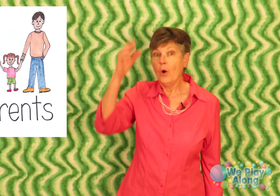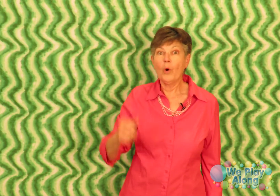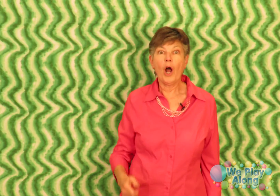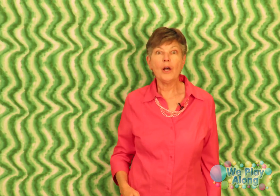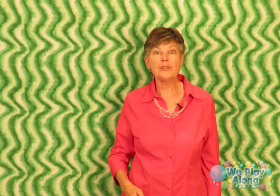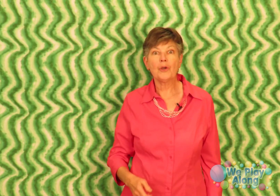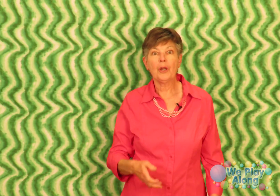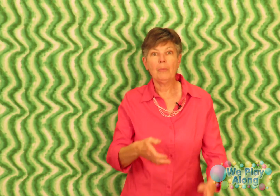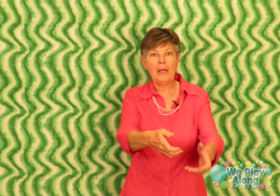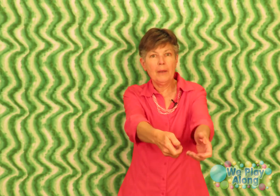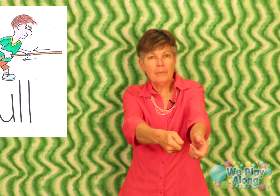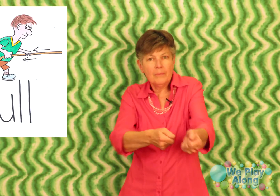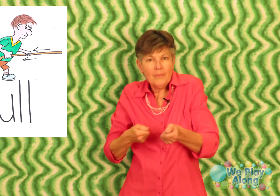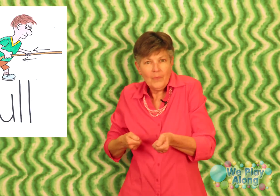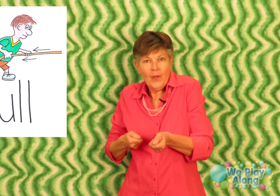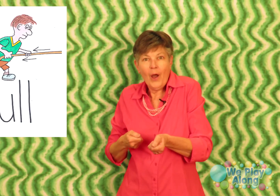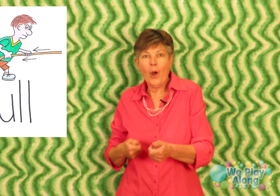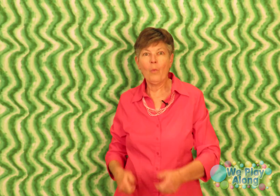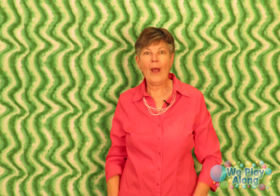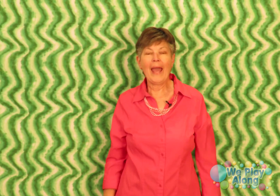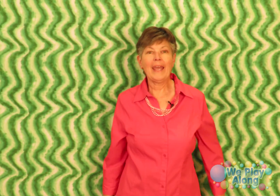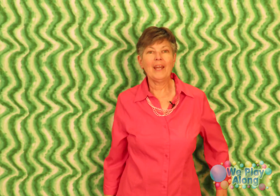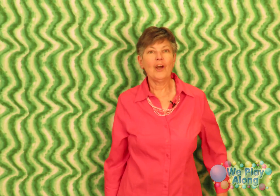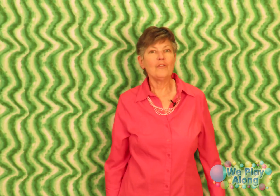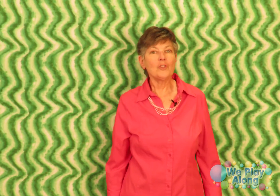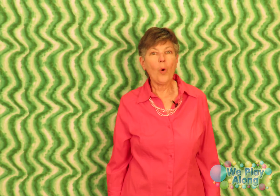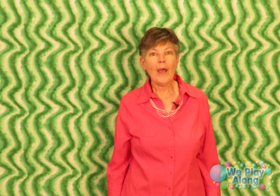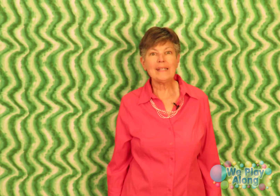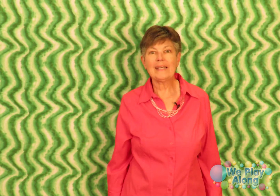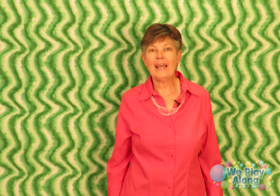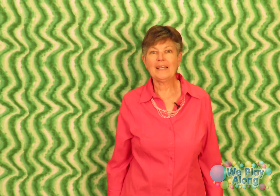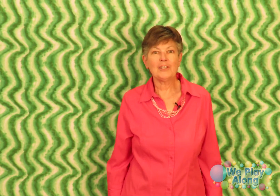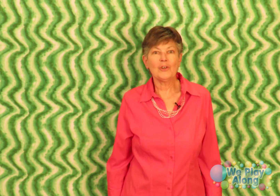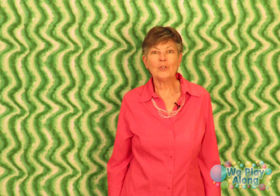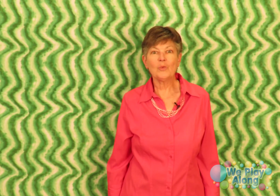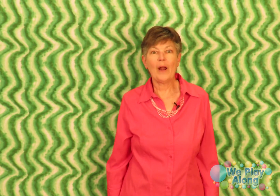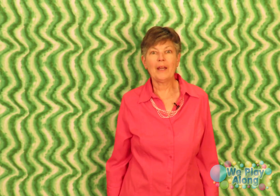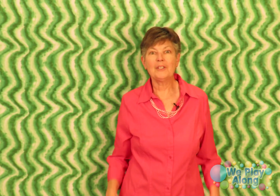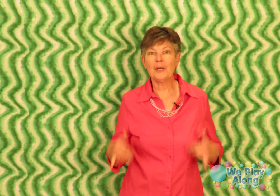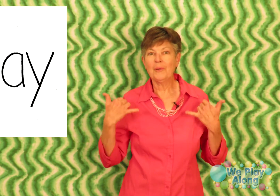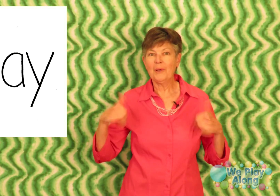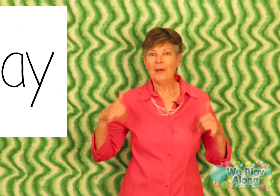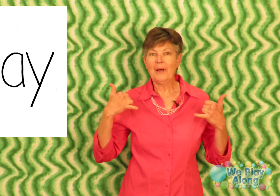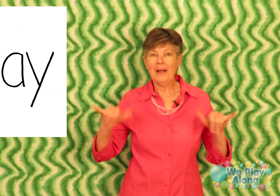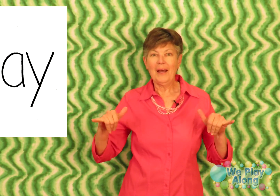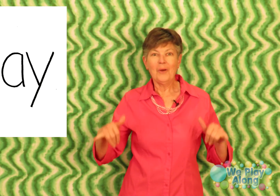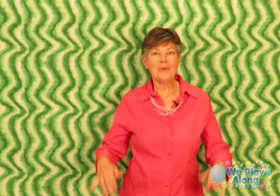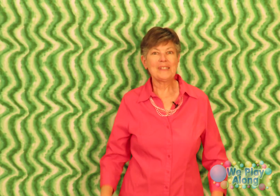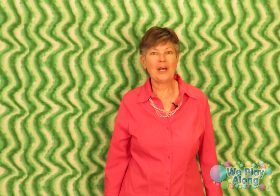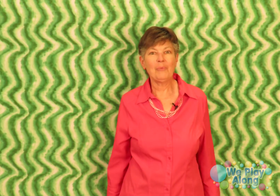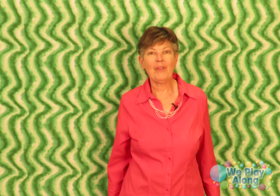We're also going to be a wagon of toys in case the girls wanted to, with some of